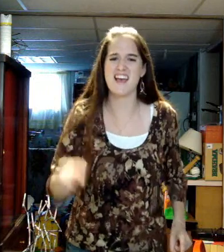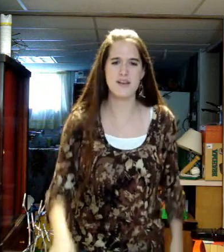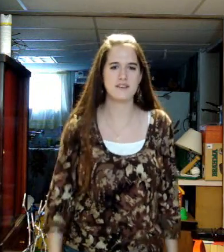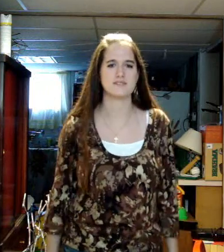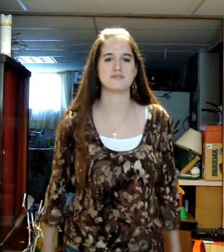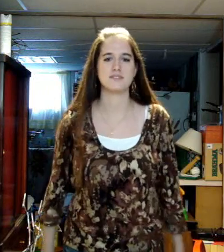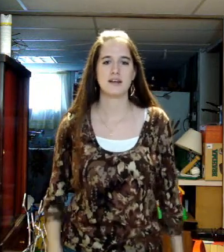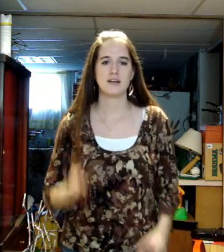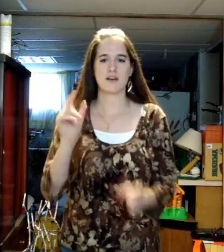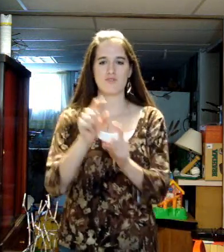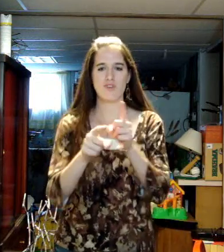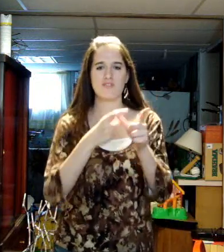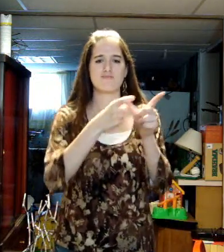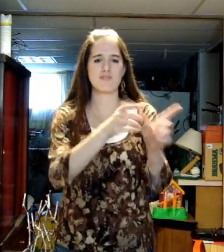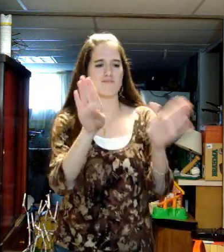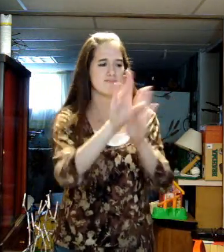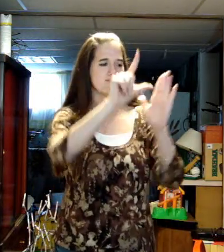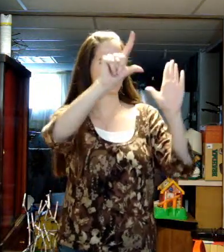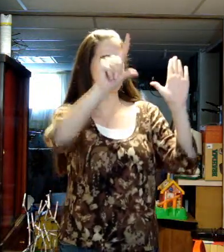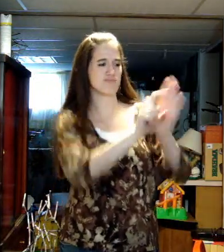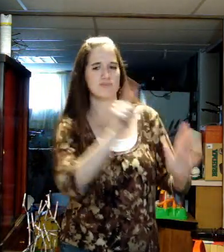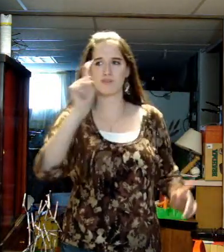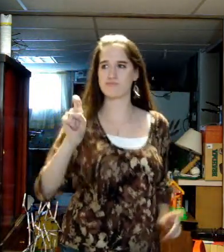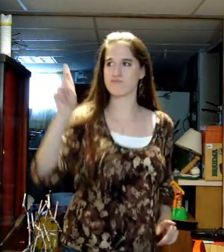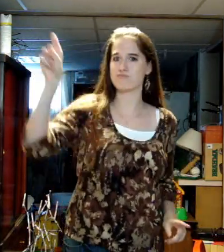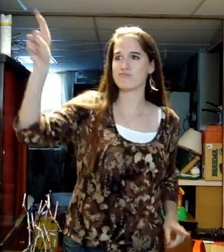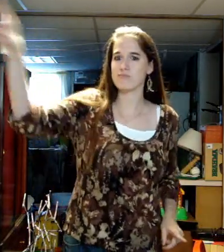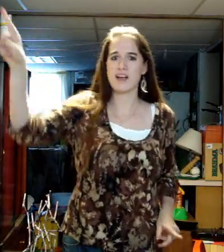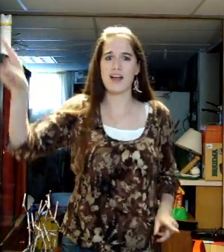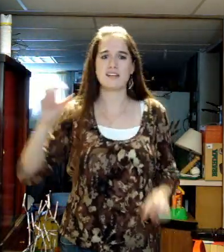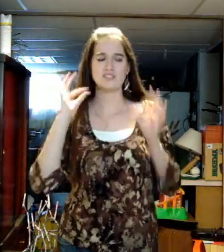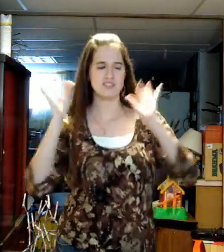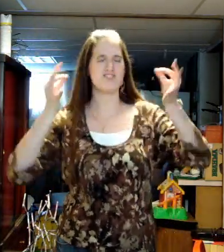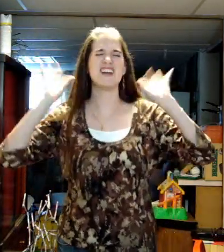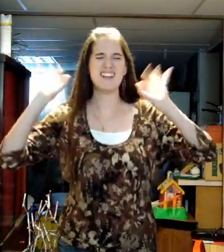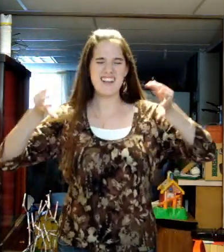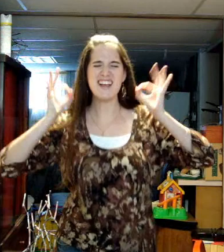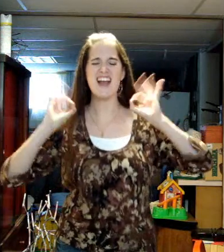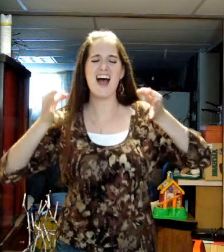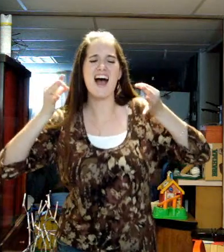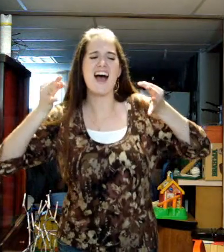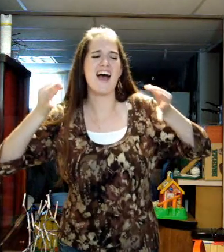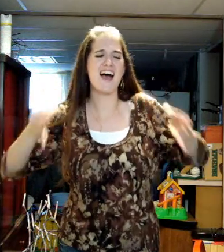I'm running all the background checks She's freaking out